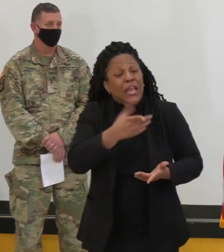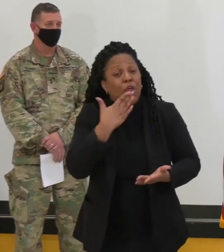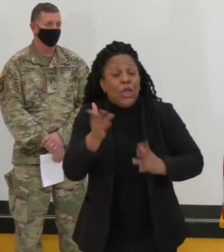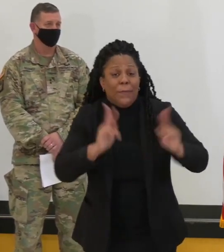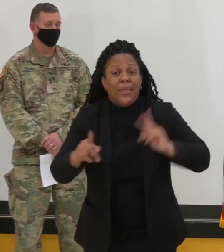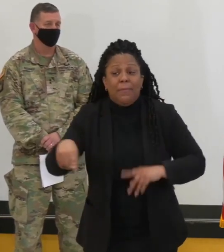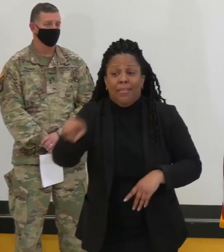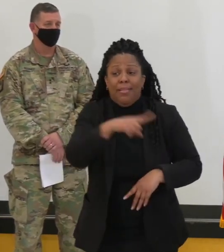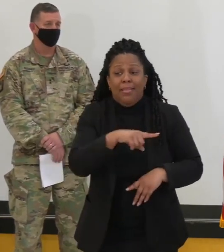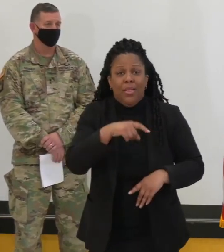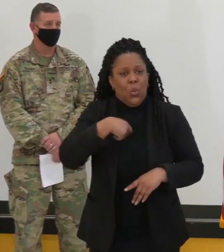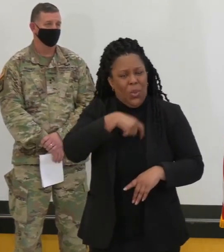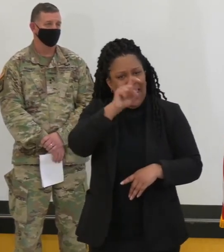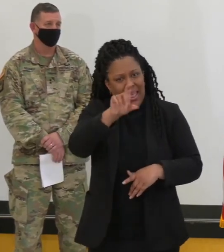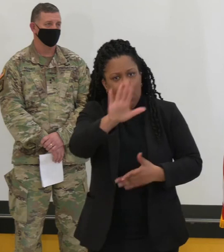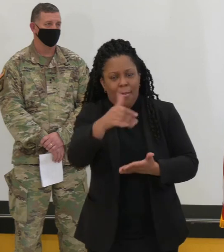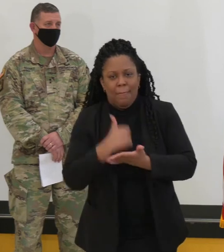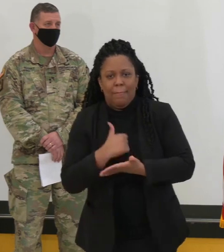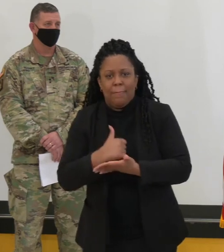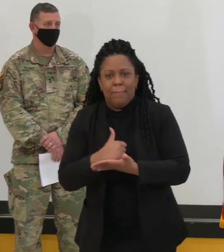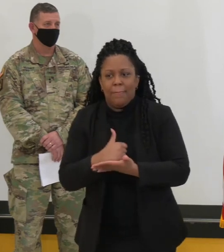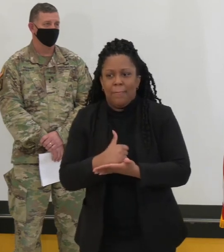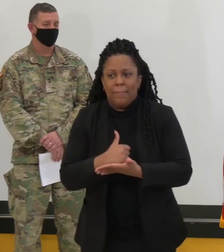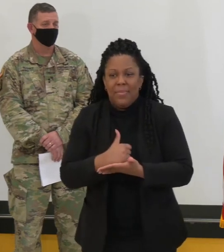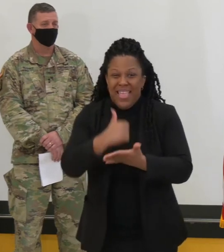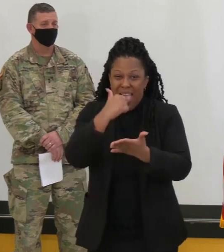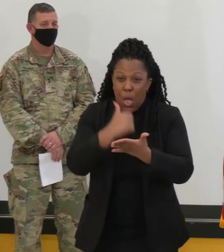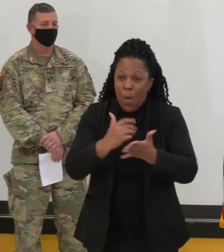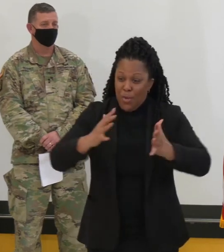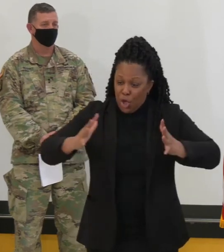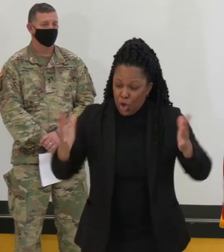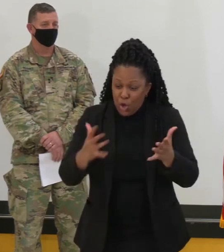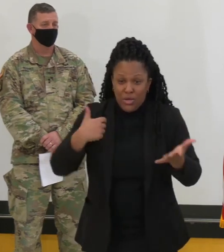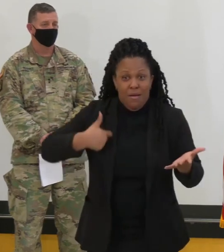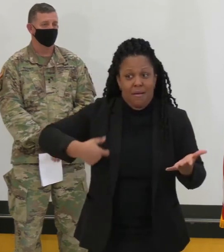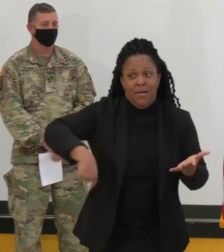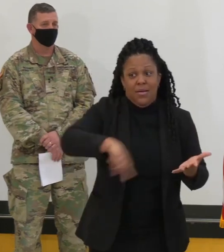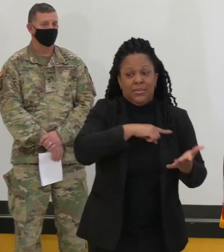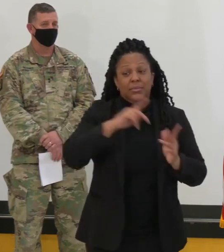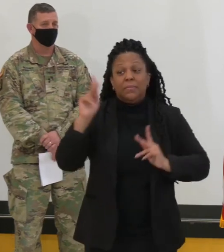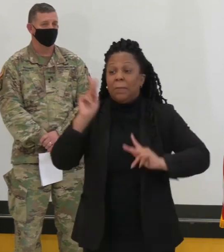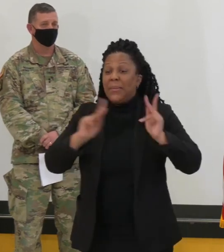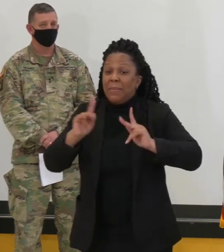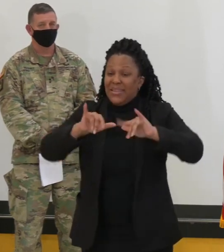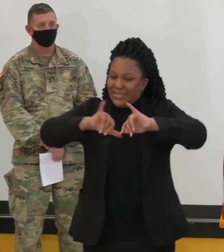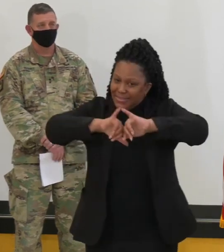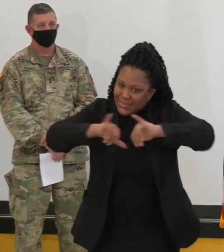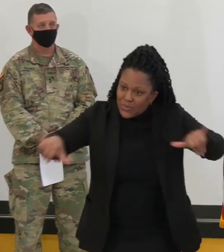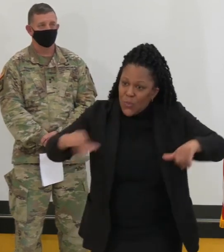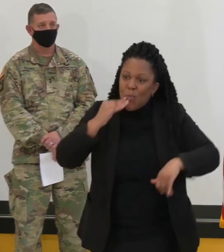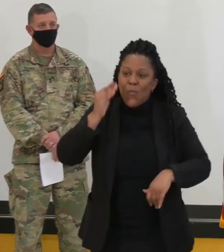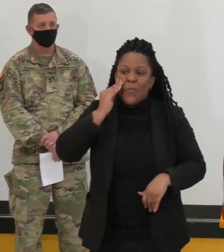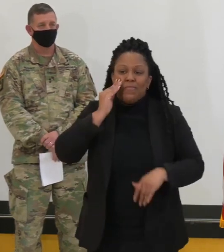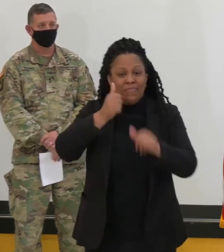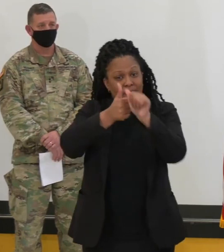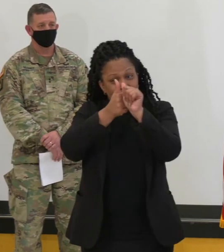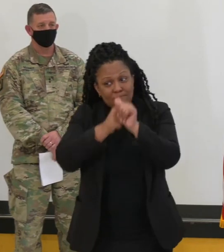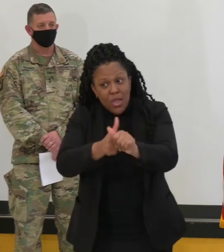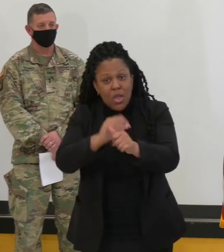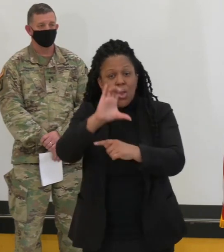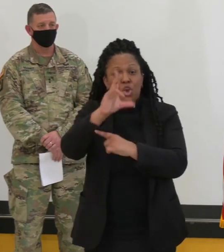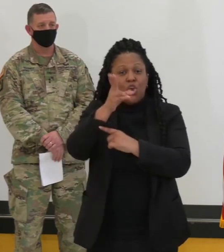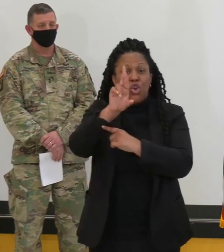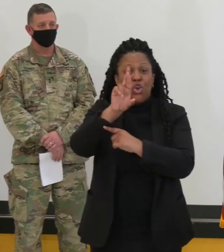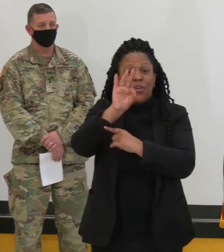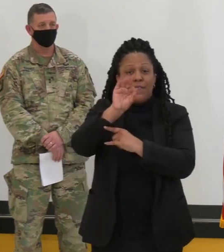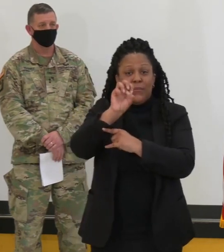from Minnesotans to help encourage us to have people obey the curfew order, to stay home, to give some space,